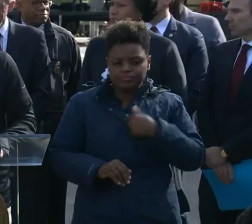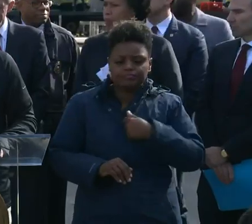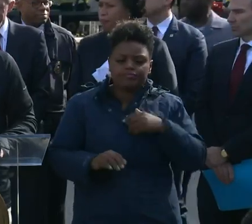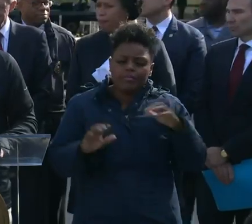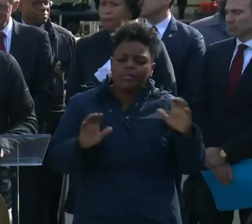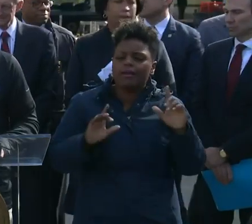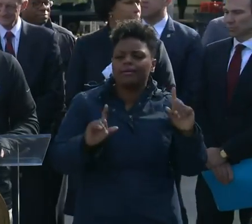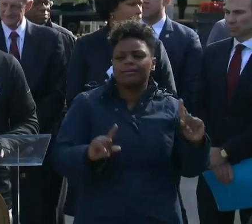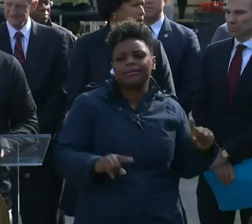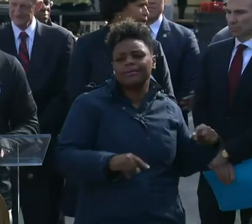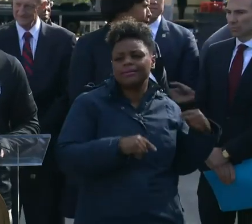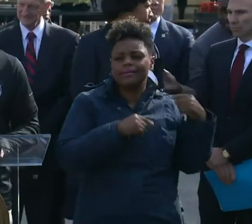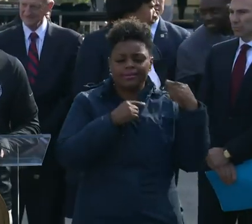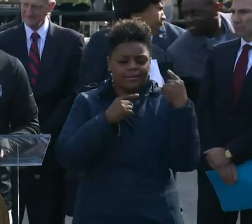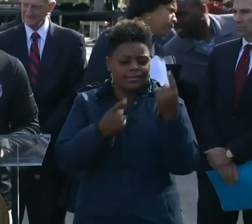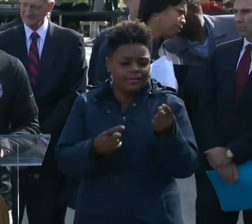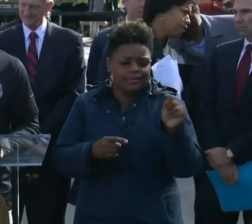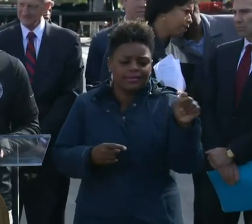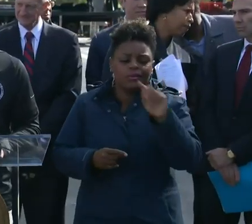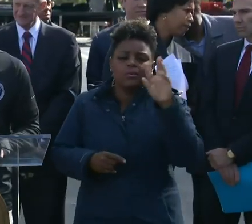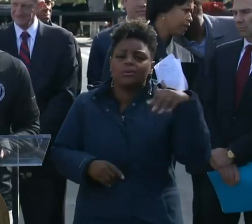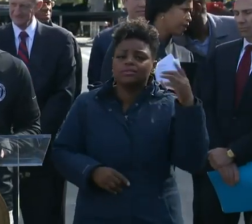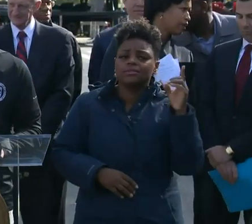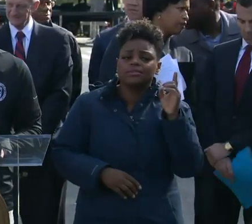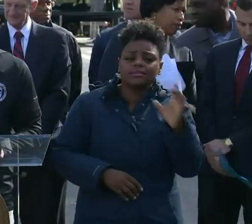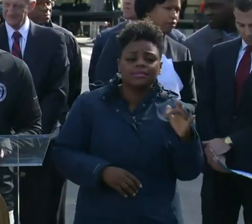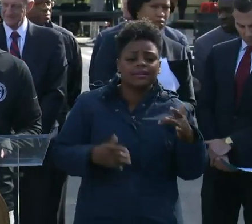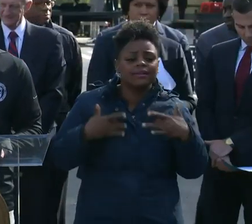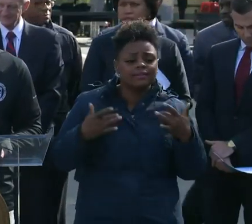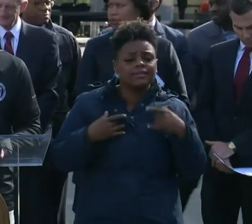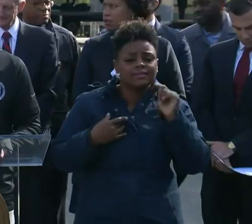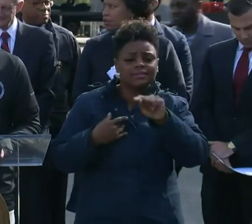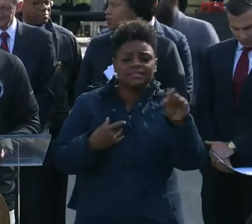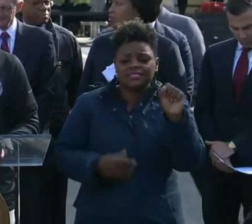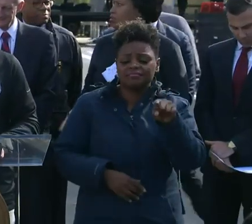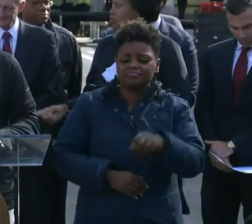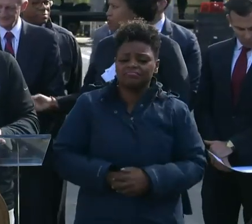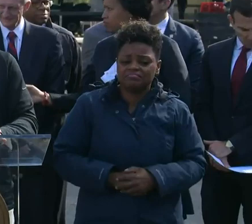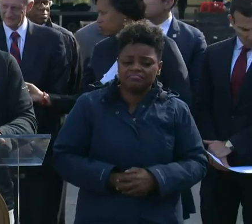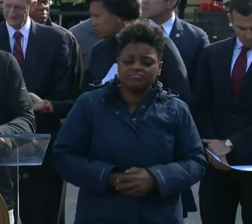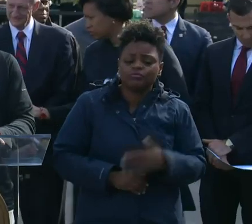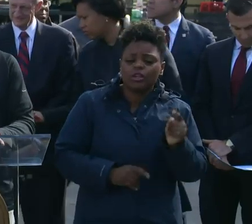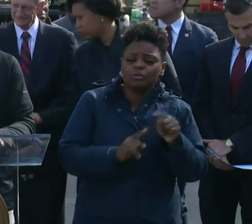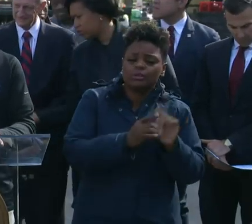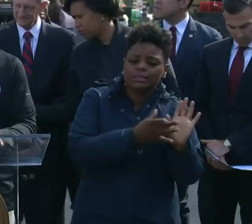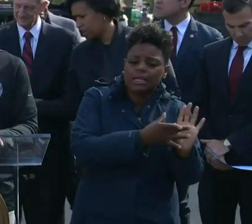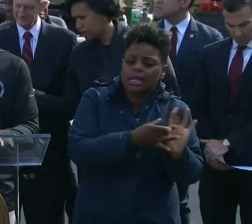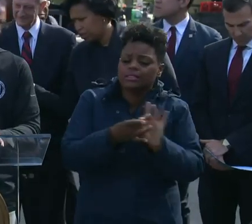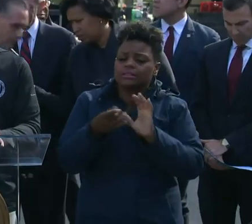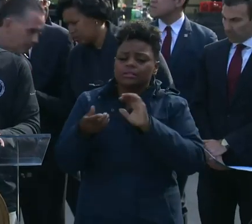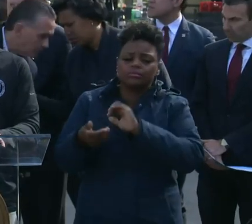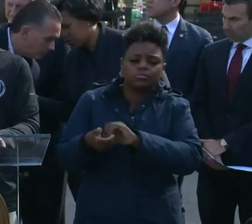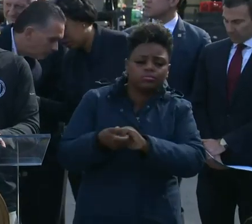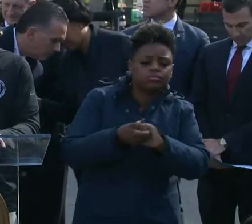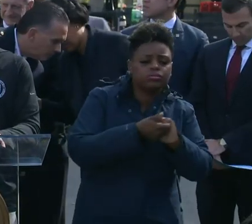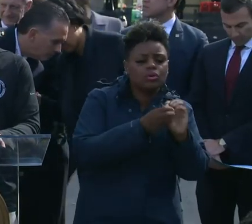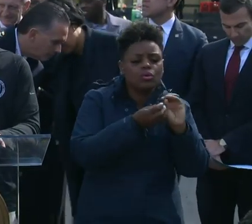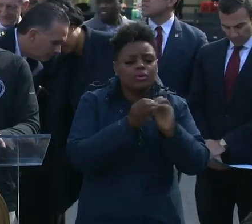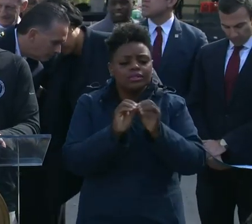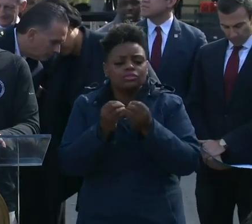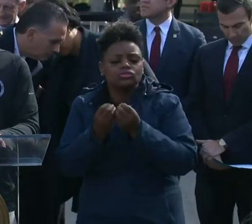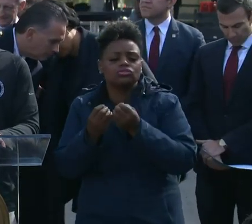district. But the cooperation of all district agencies, as well as the Nationals organization, has been essential in planning this